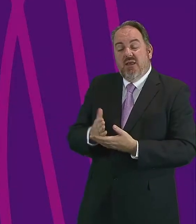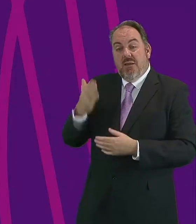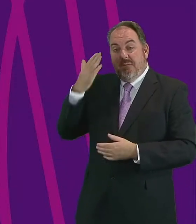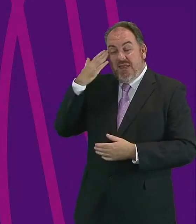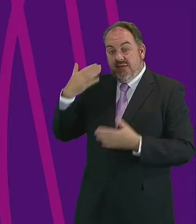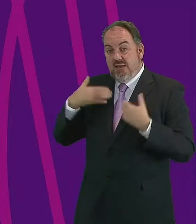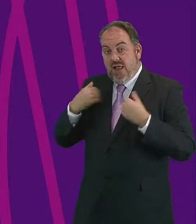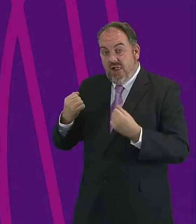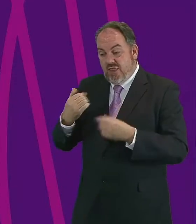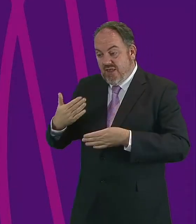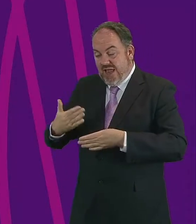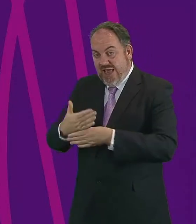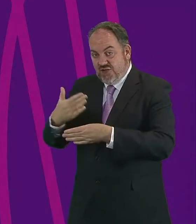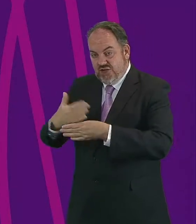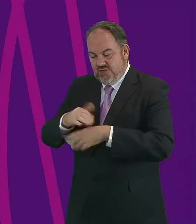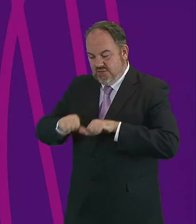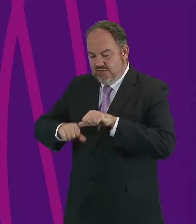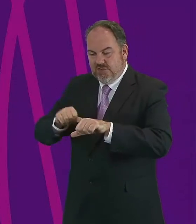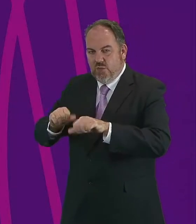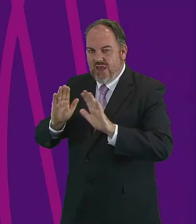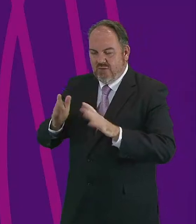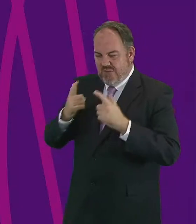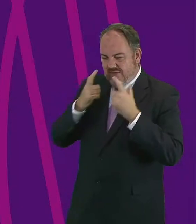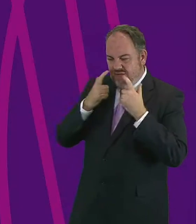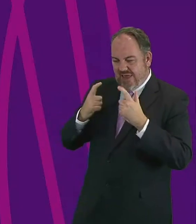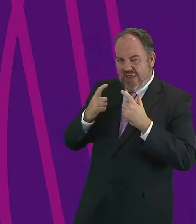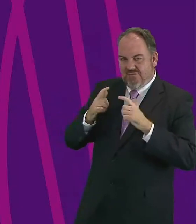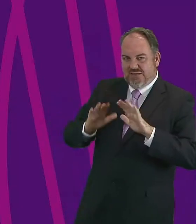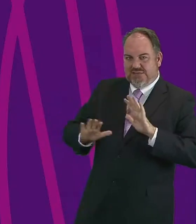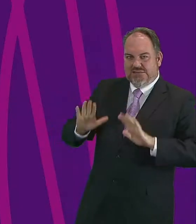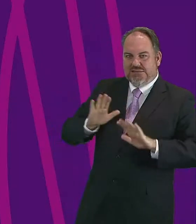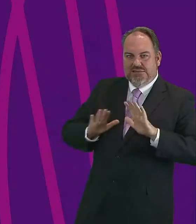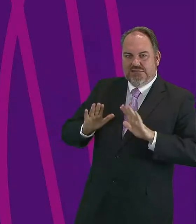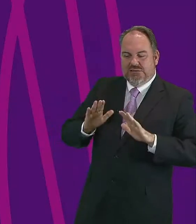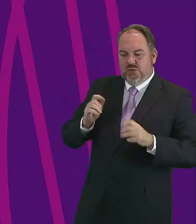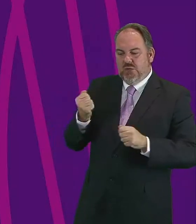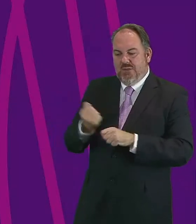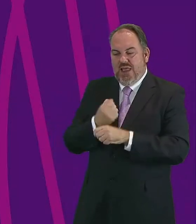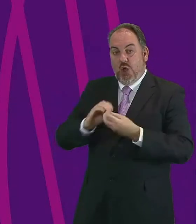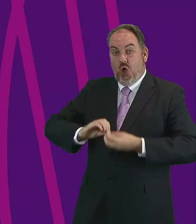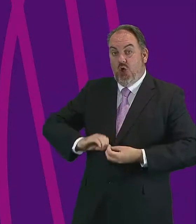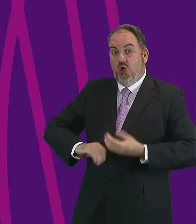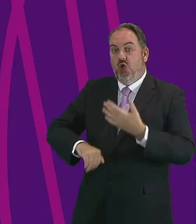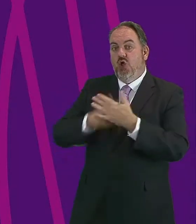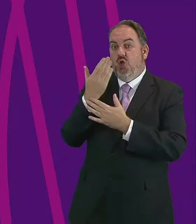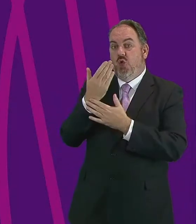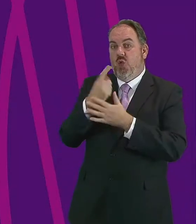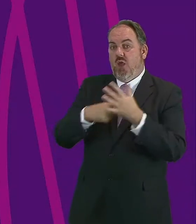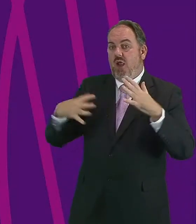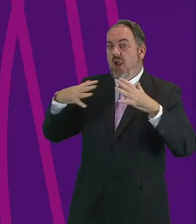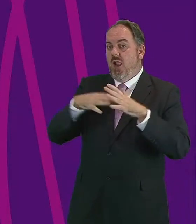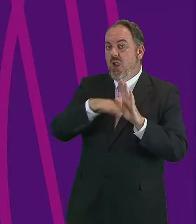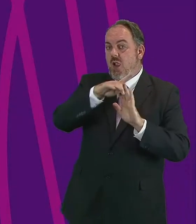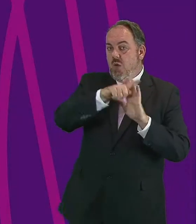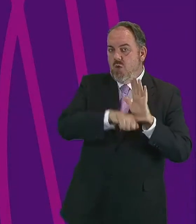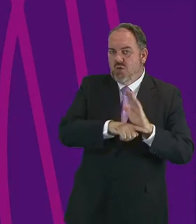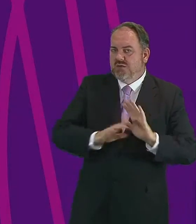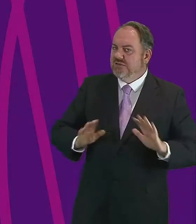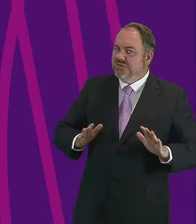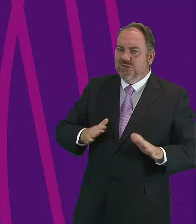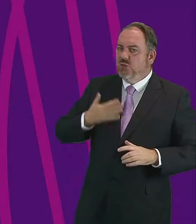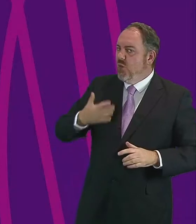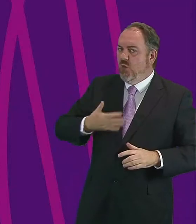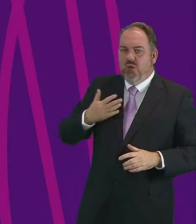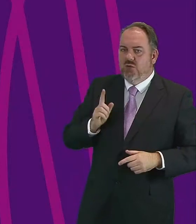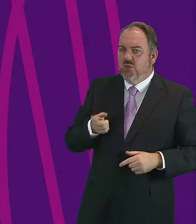health actions, we would be reluctant to take regulator secondary legislation for those purposes. So if we were